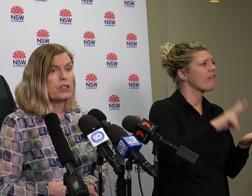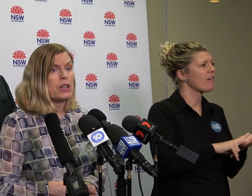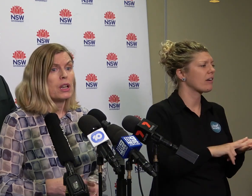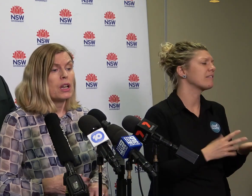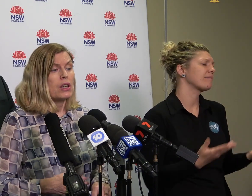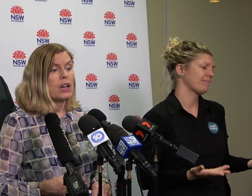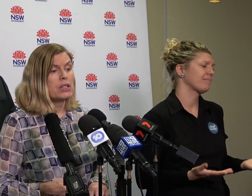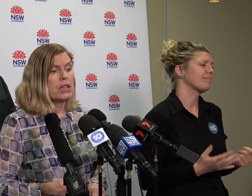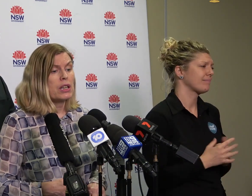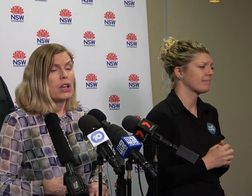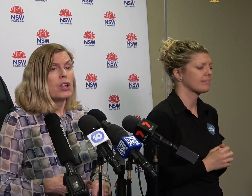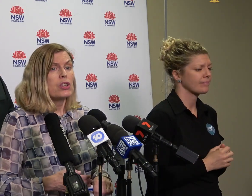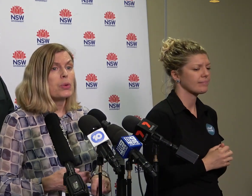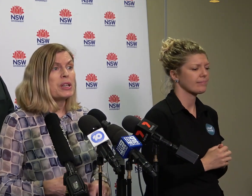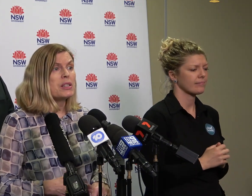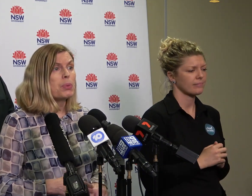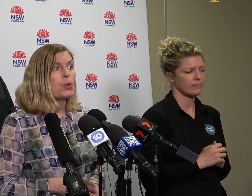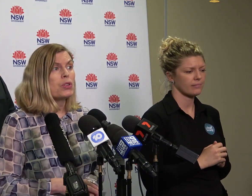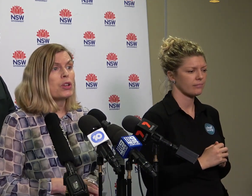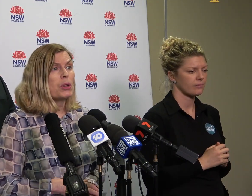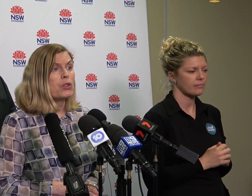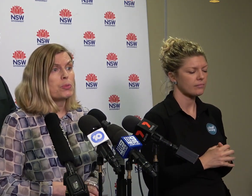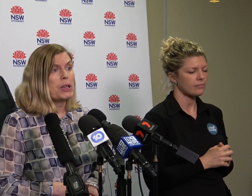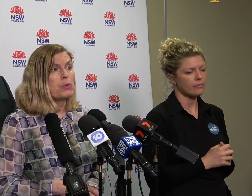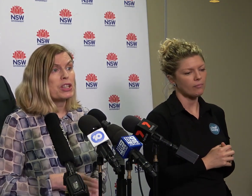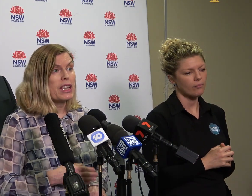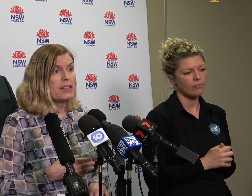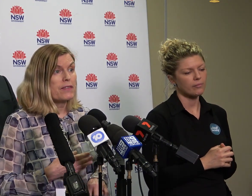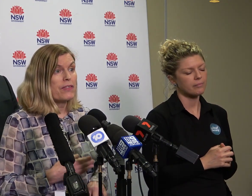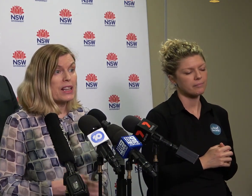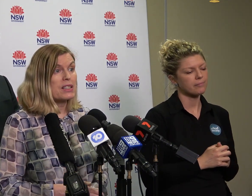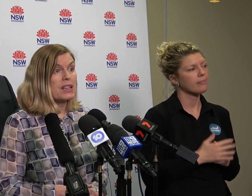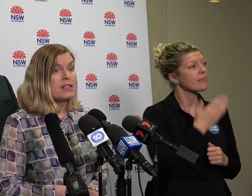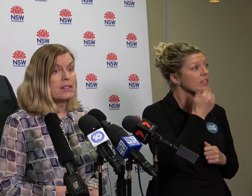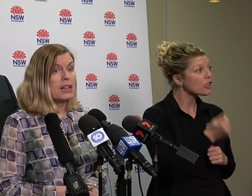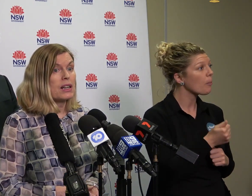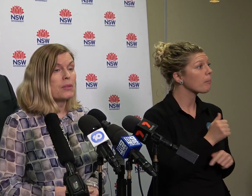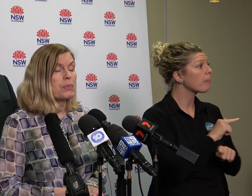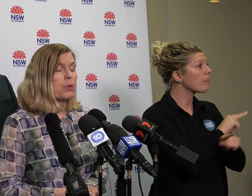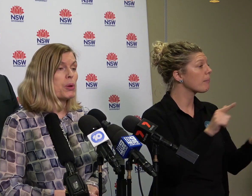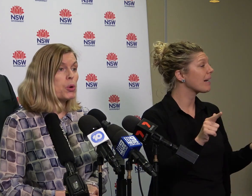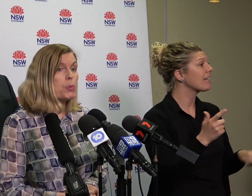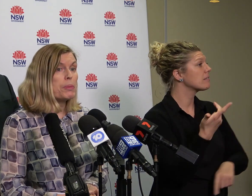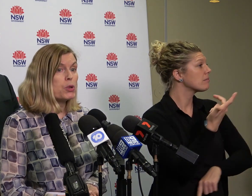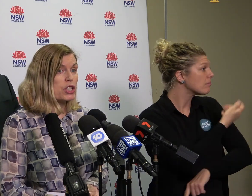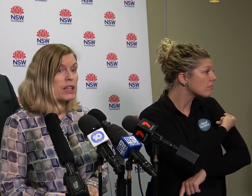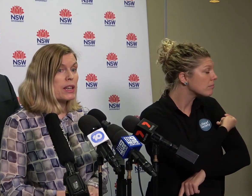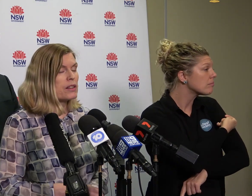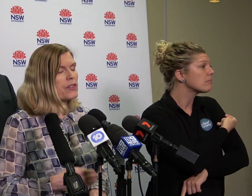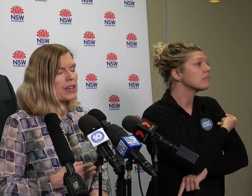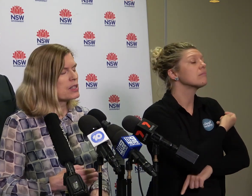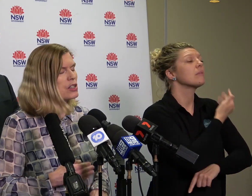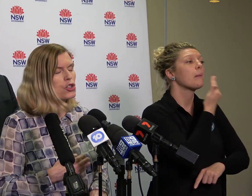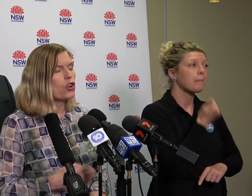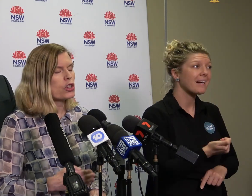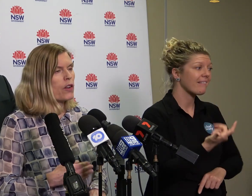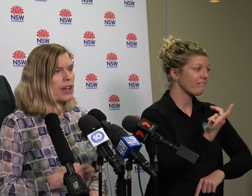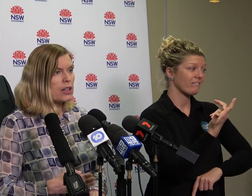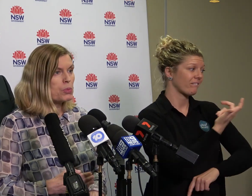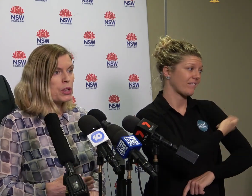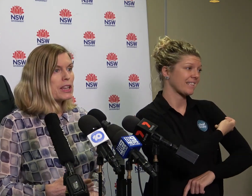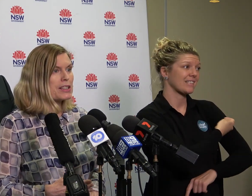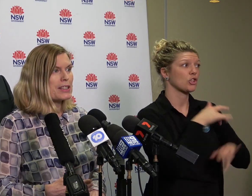of COVID-19. So it is important that we urge people to get vaccinated. We will be pushing that. The vaccine's